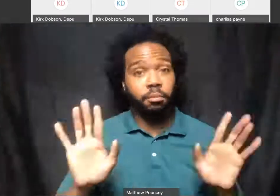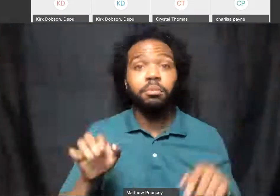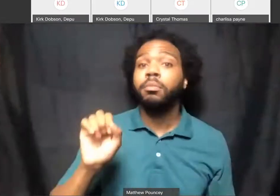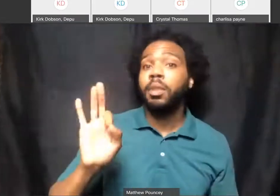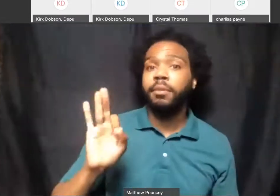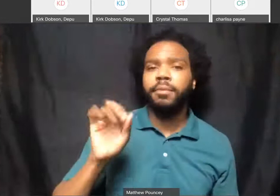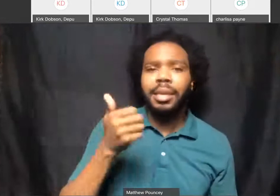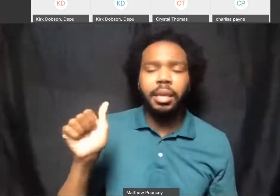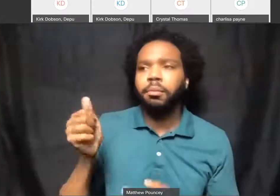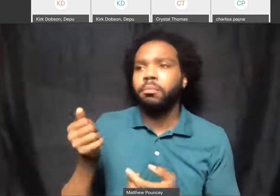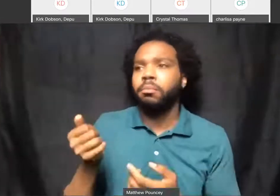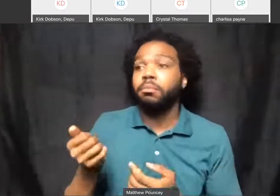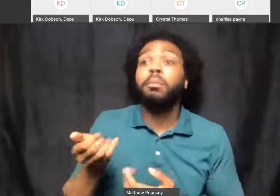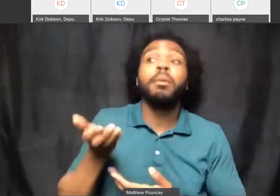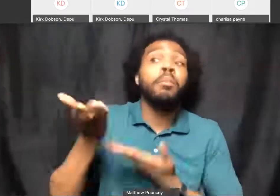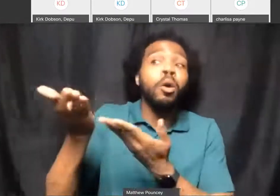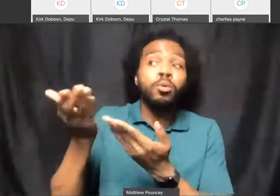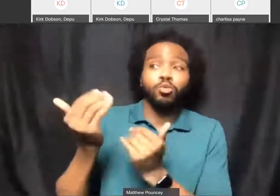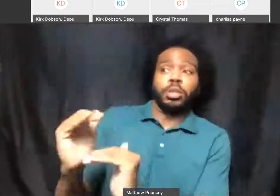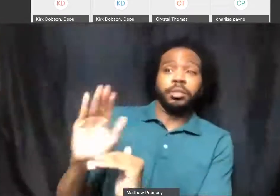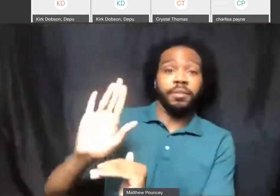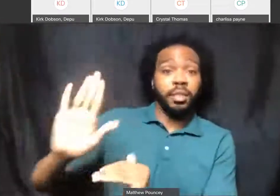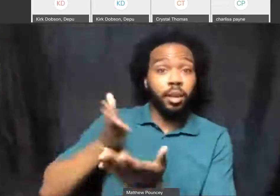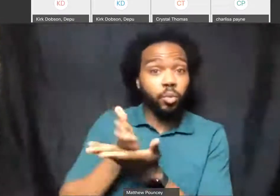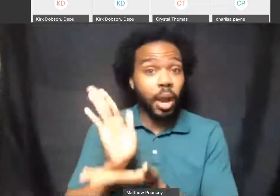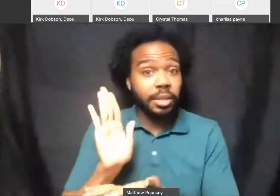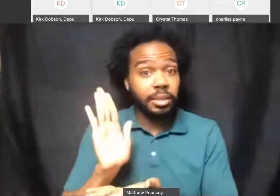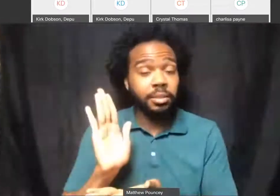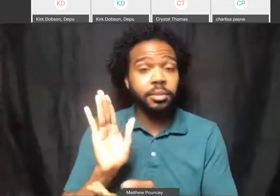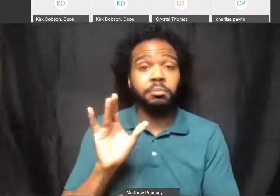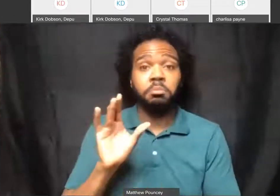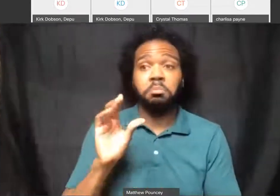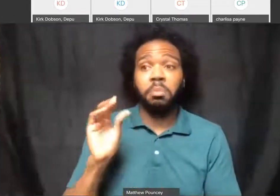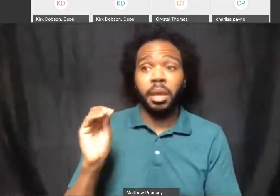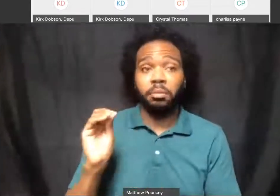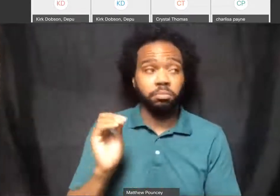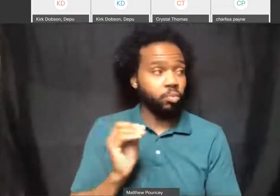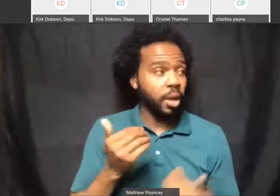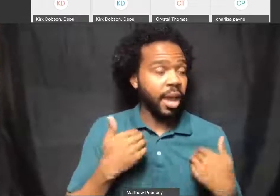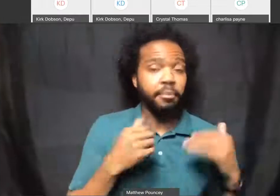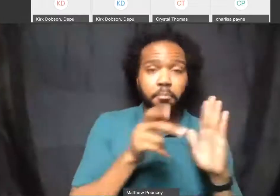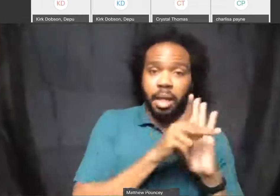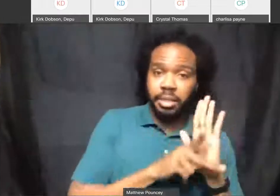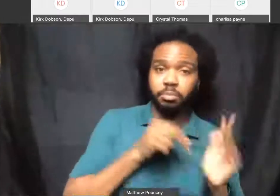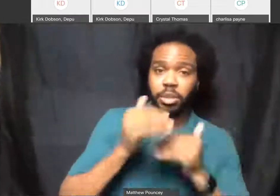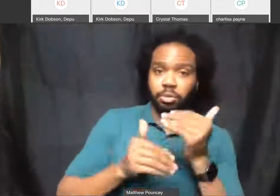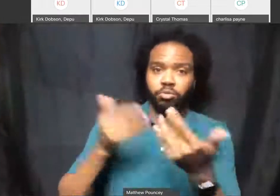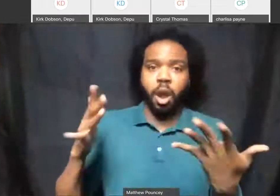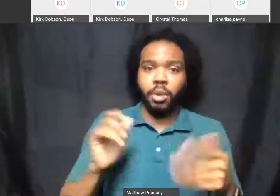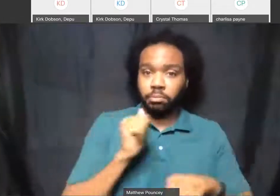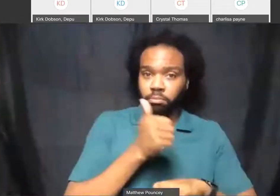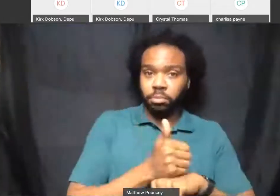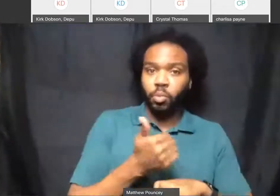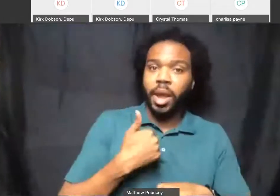proposed restrictions of the person's rights, then we do have policies and procedures in place. We have the